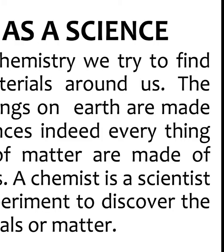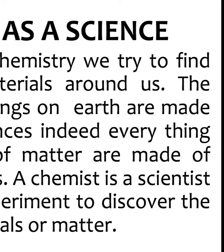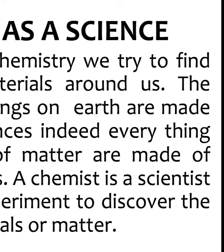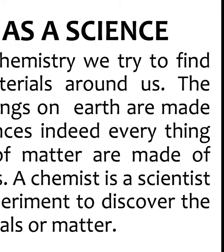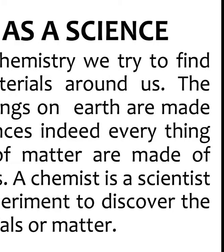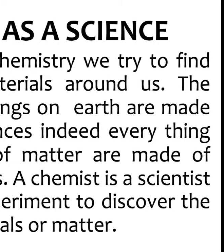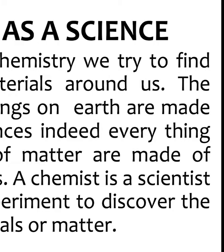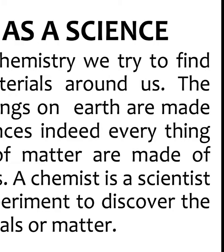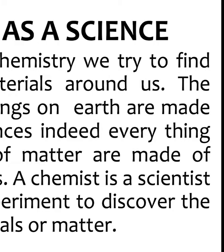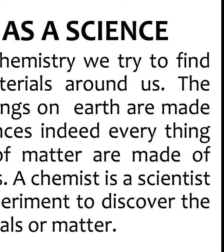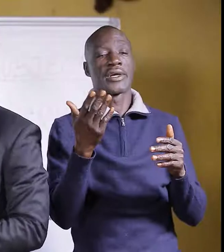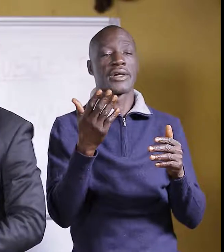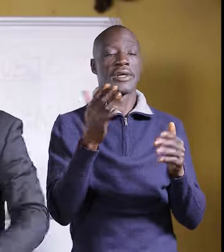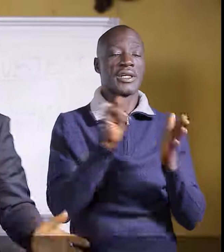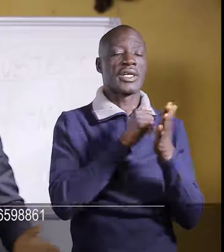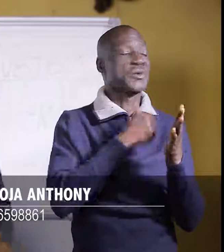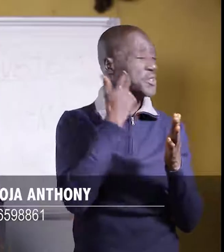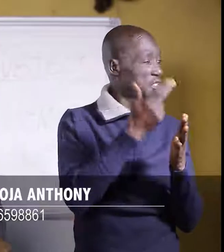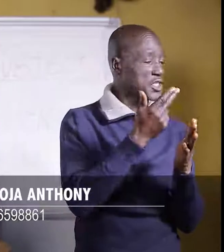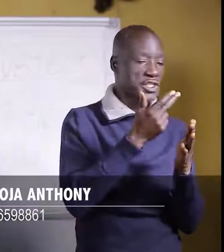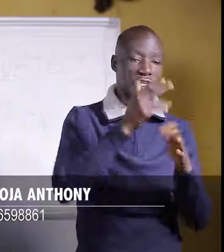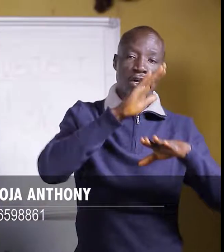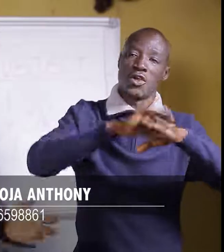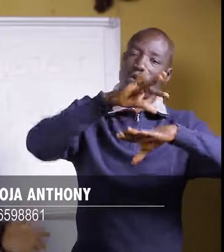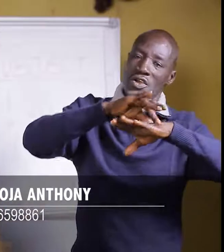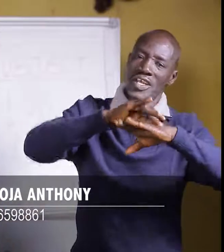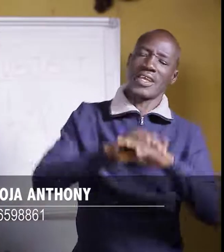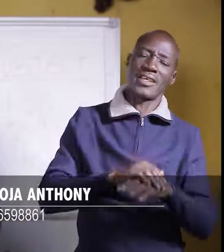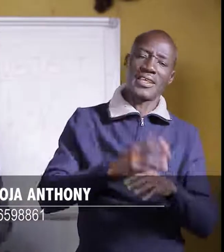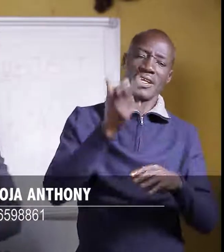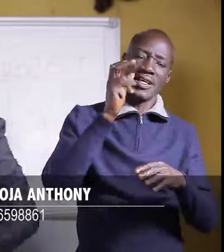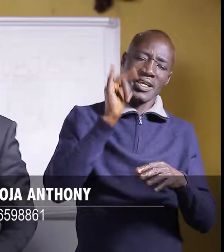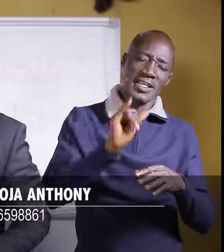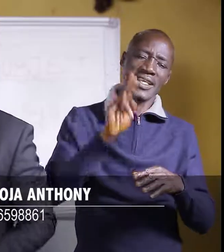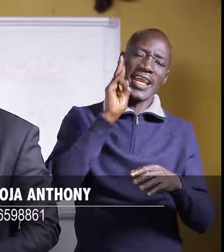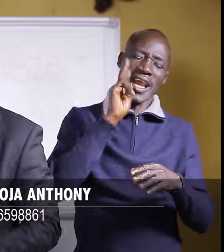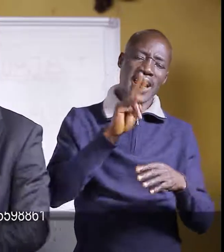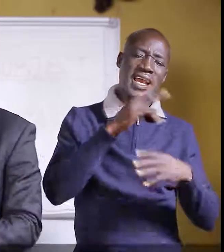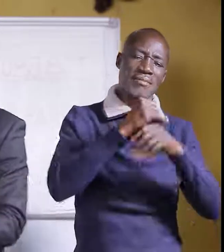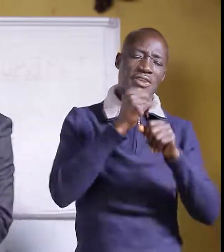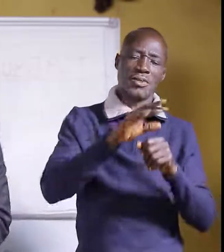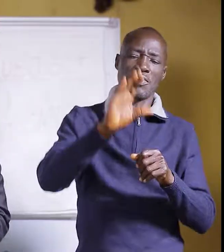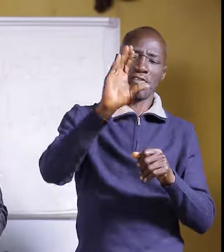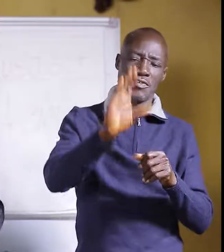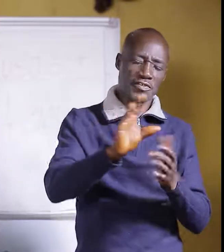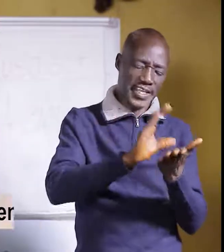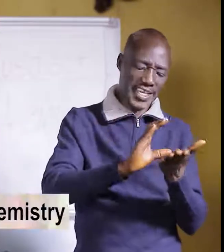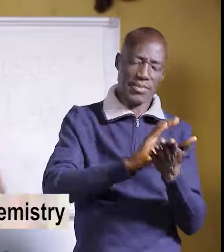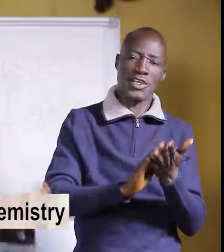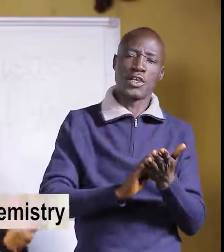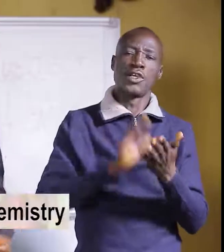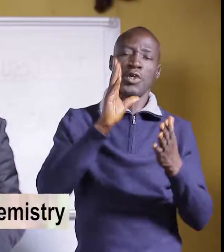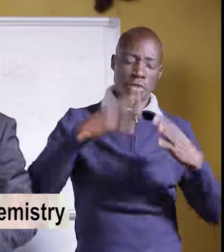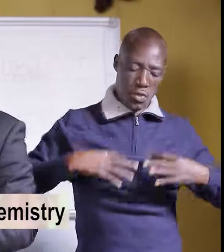up of chemical substances. Everything on earth, just name them. Your clothing, your body,